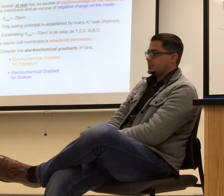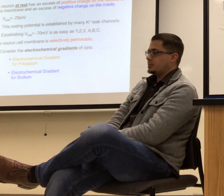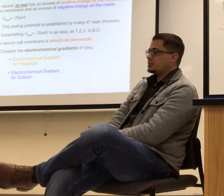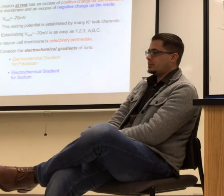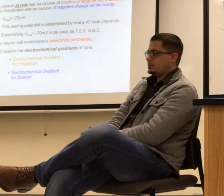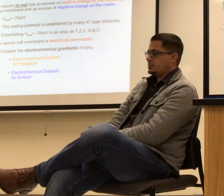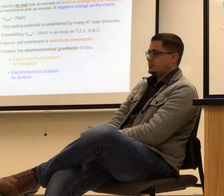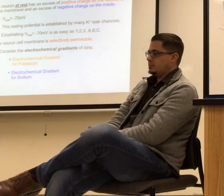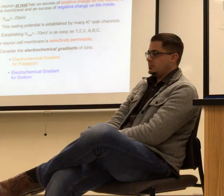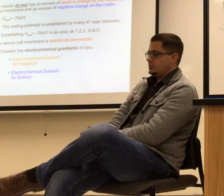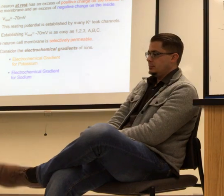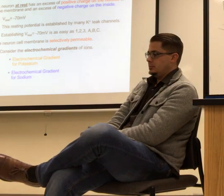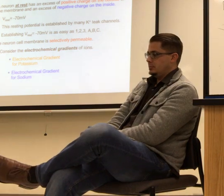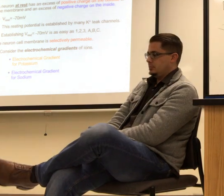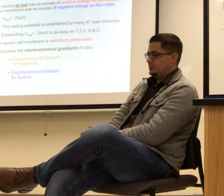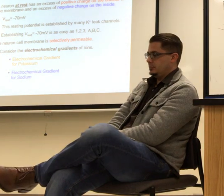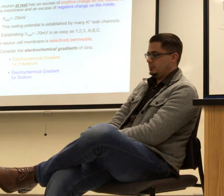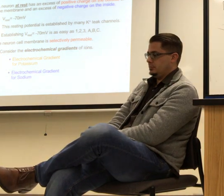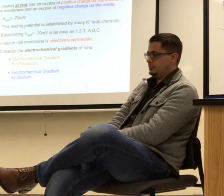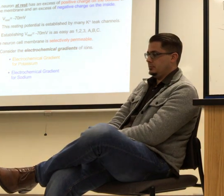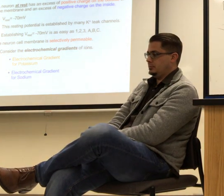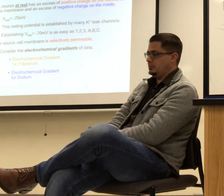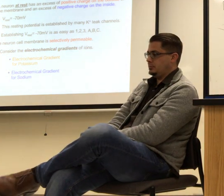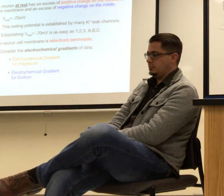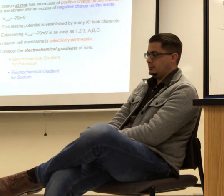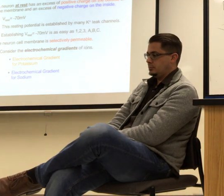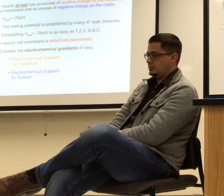Okie dokie, let's see here.